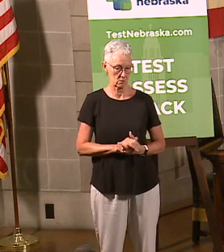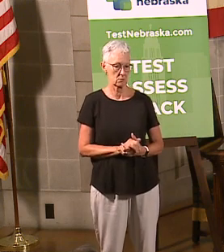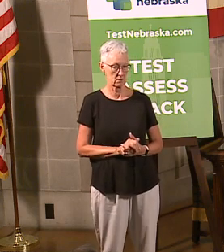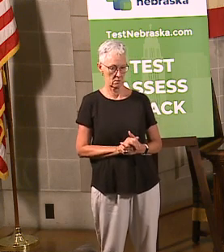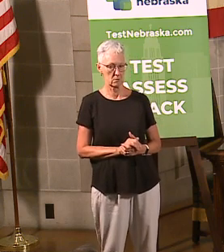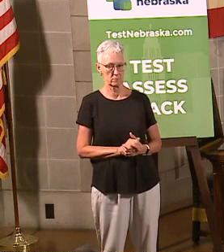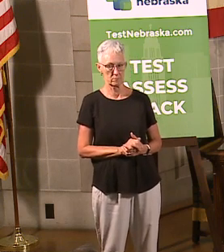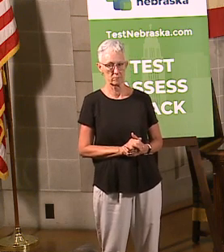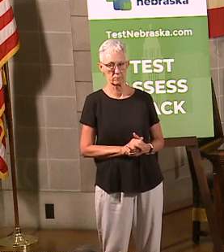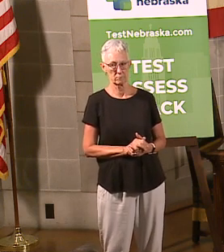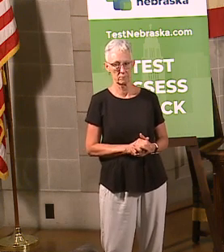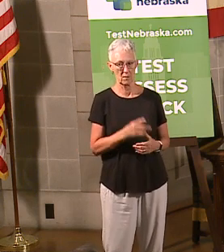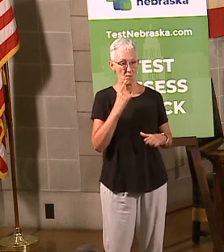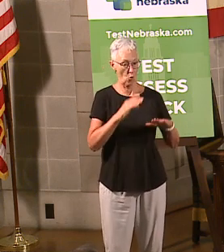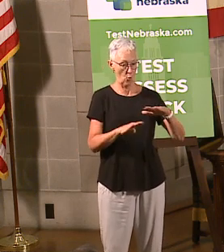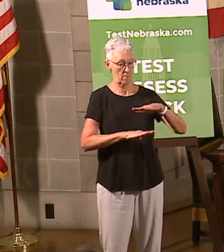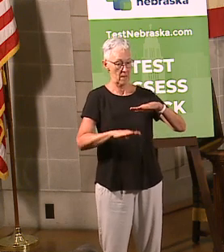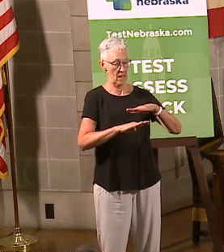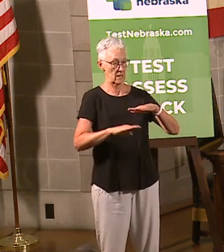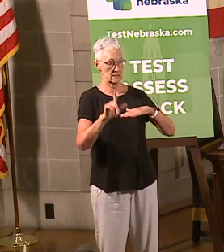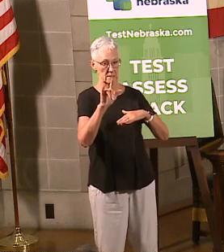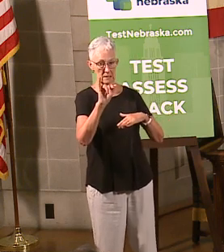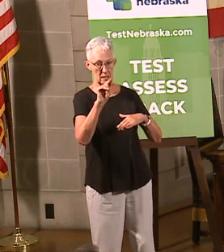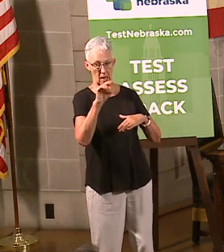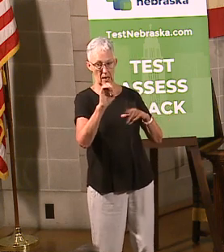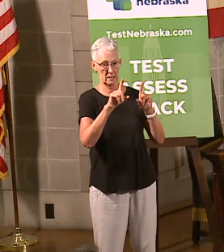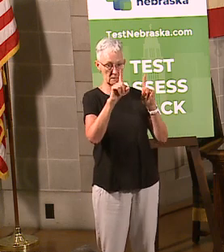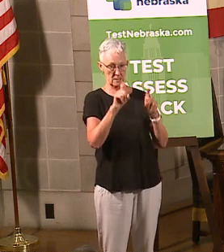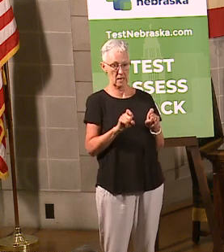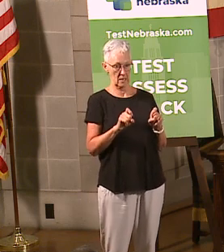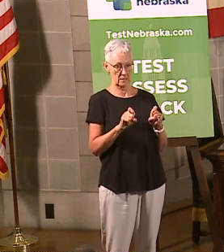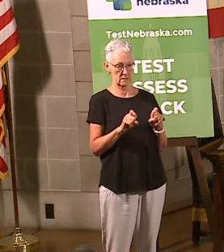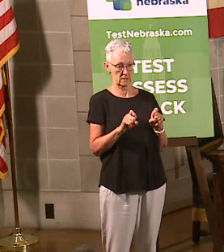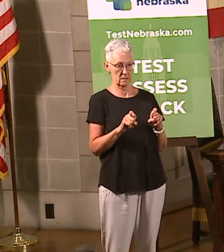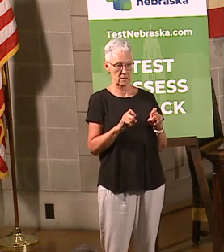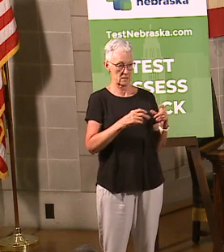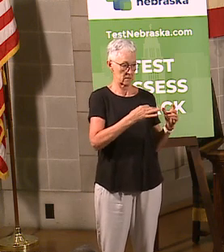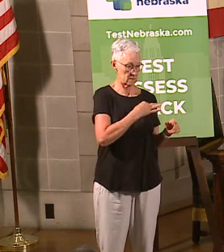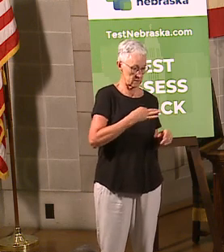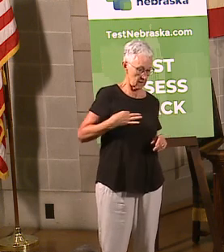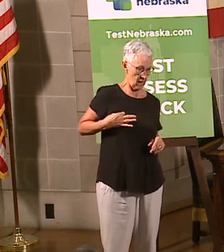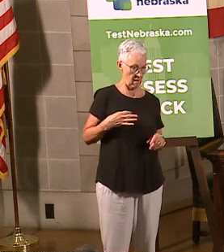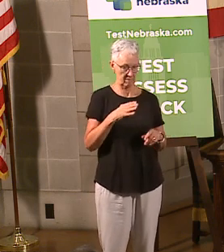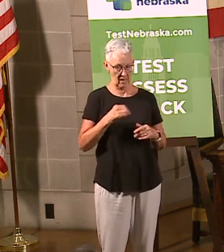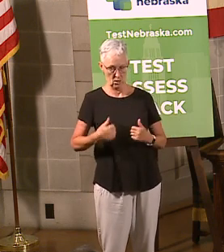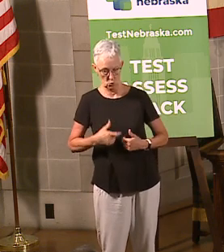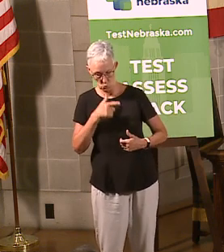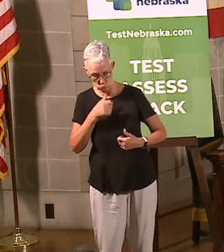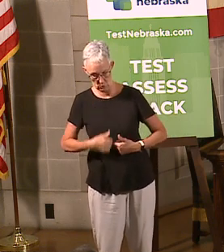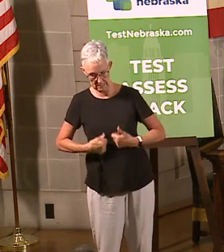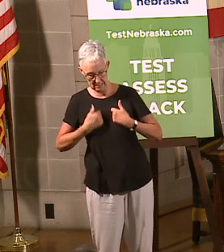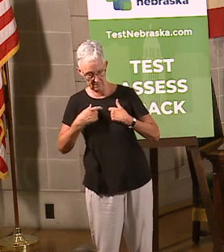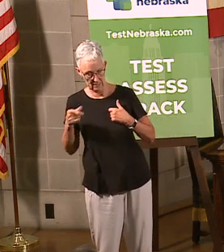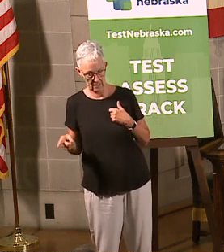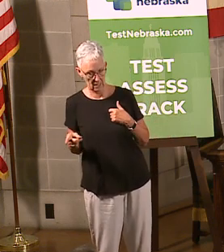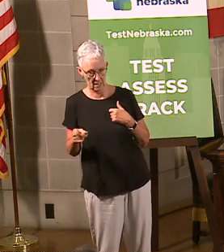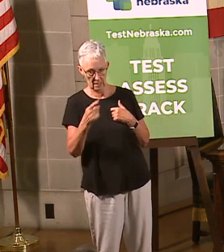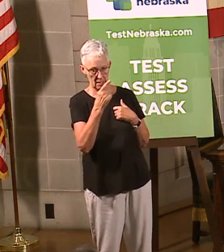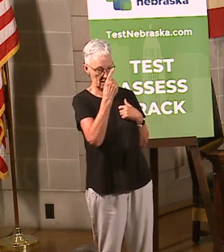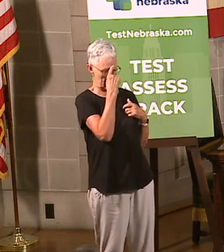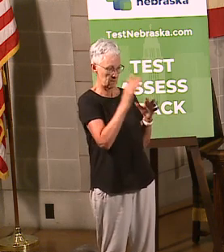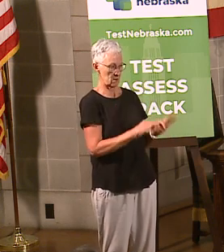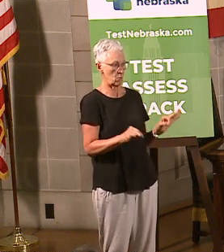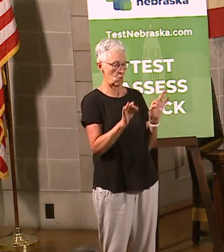So for baseline testing of staff and residents, DHHS really agrees with CMS that it's important for all long-term care facilities